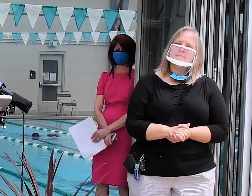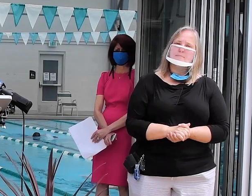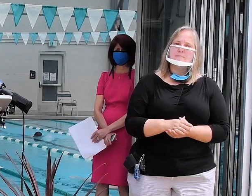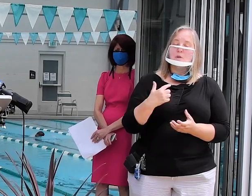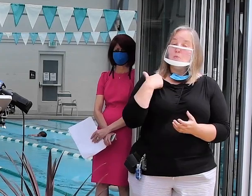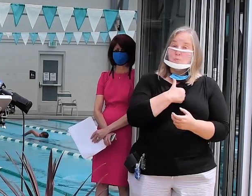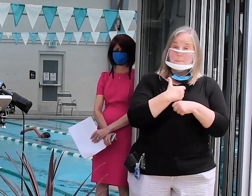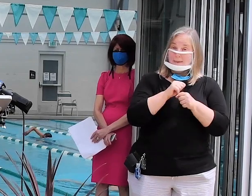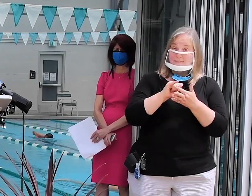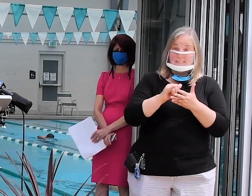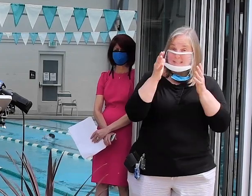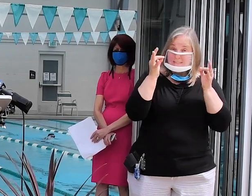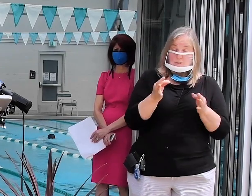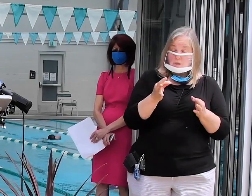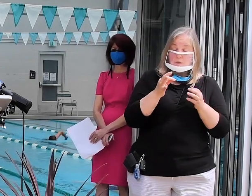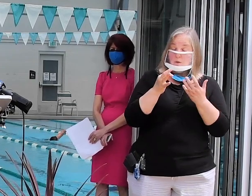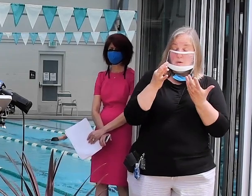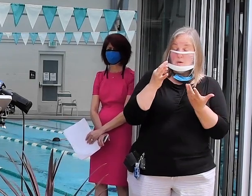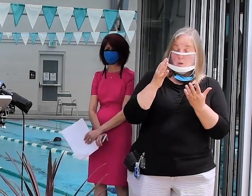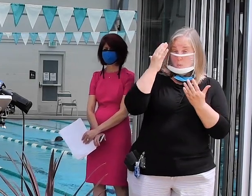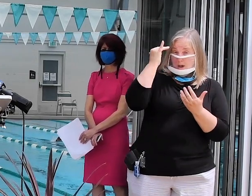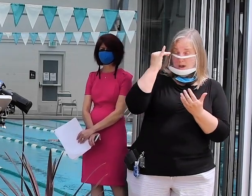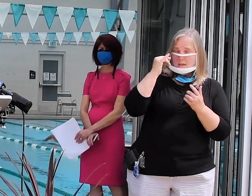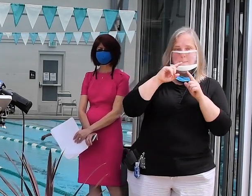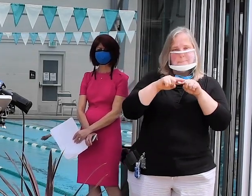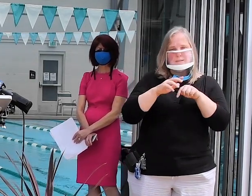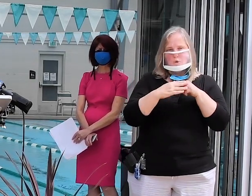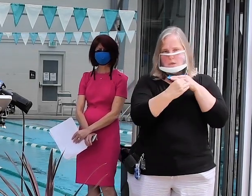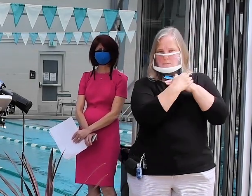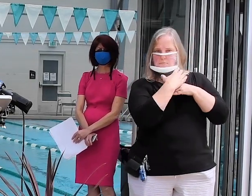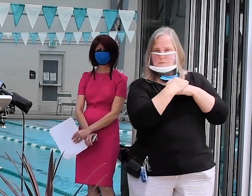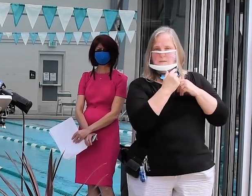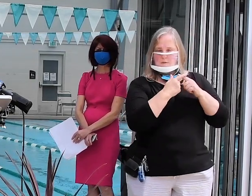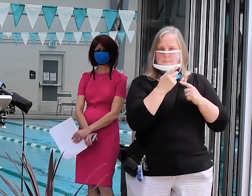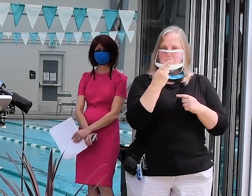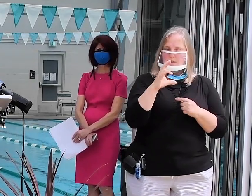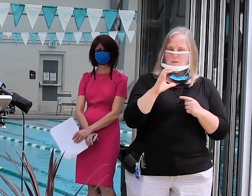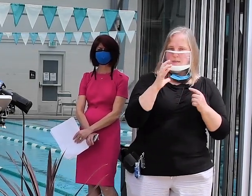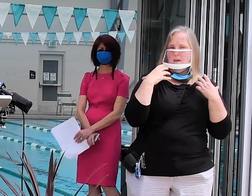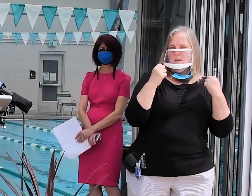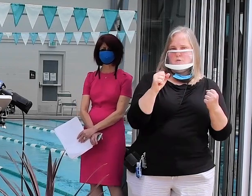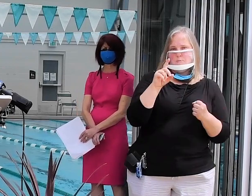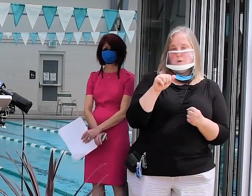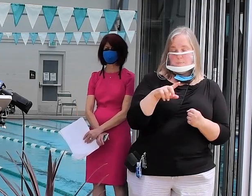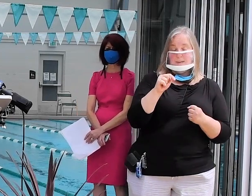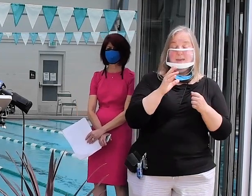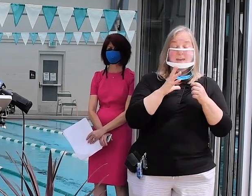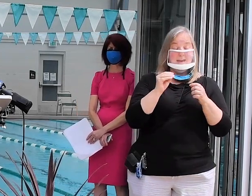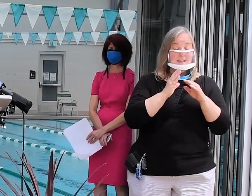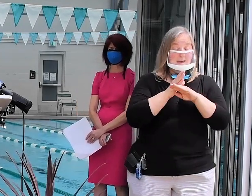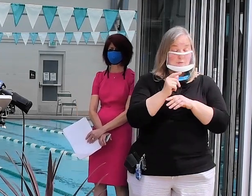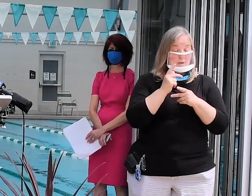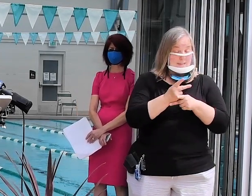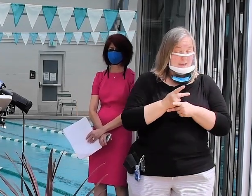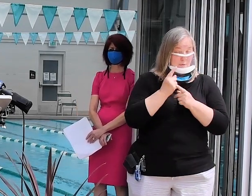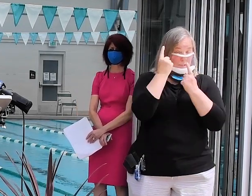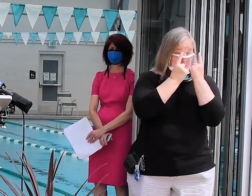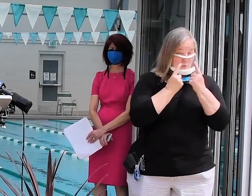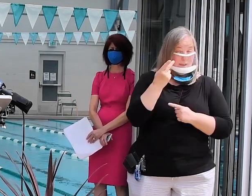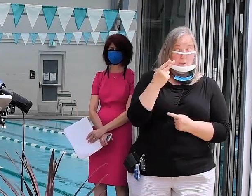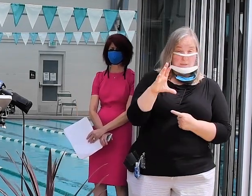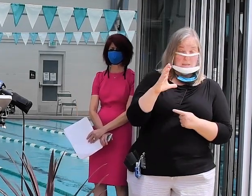We've made this decision based on the guidance of the Howard County Health Department and after careful consideration of Howard